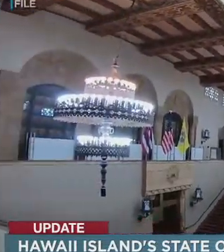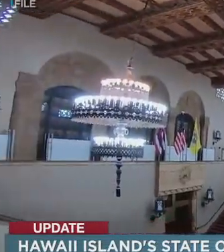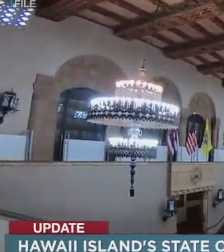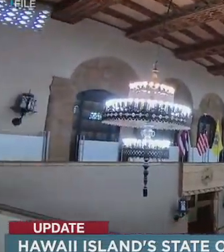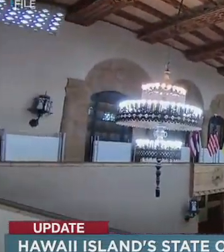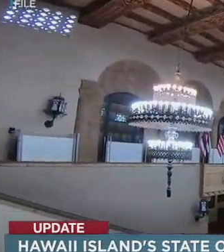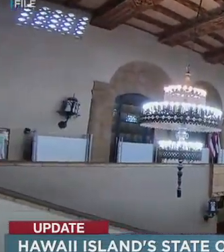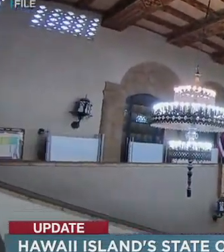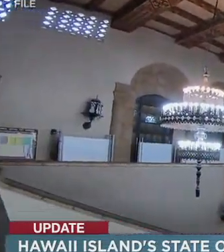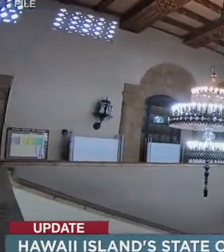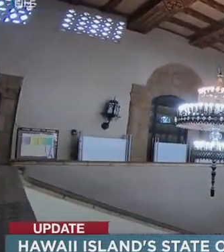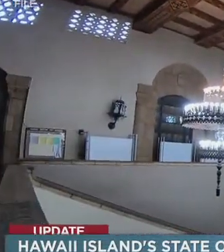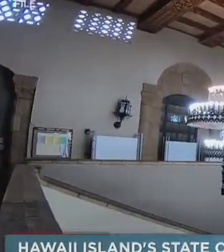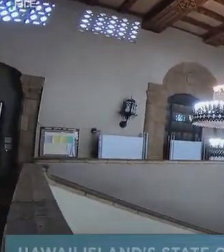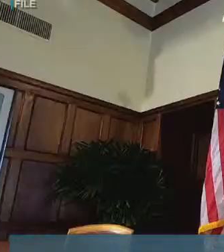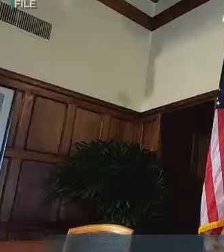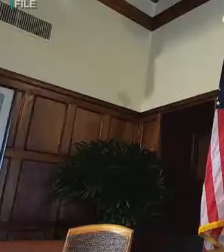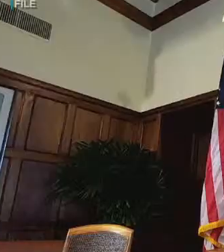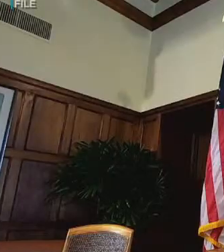$186,000 to over